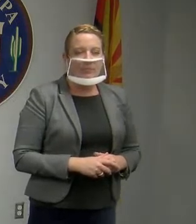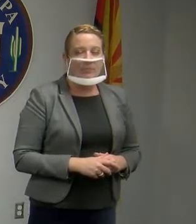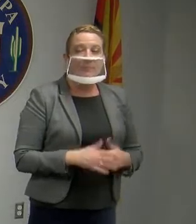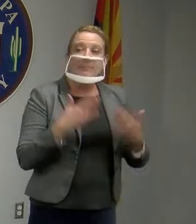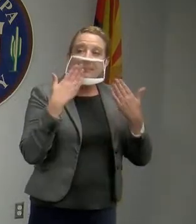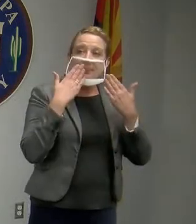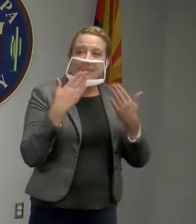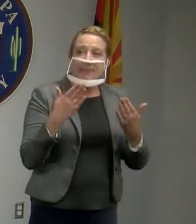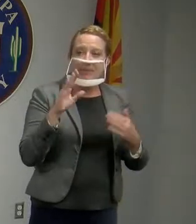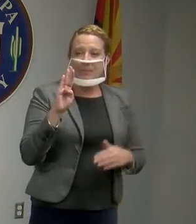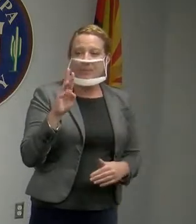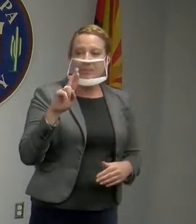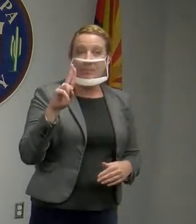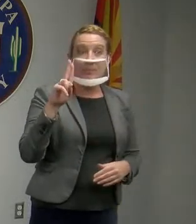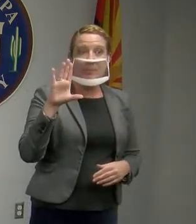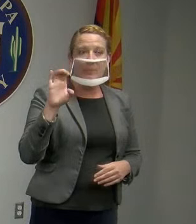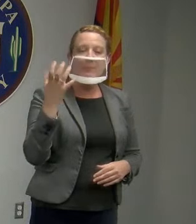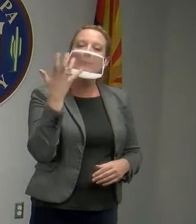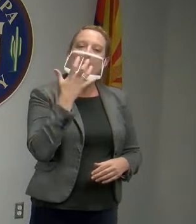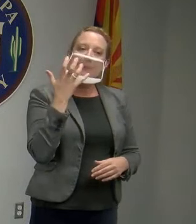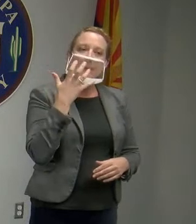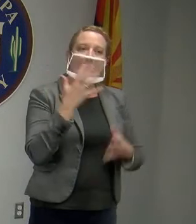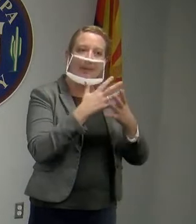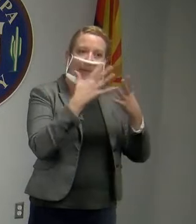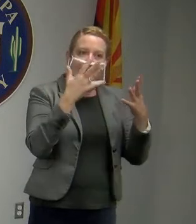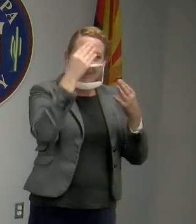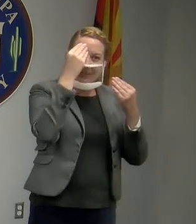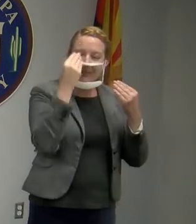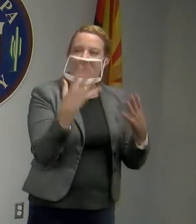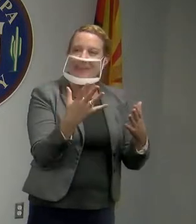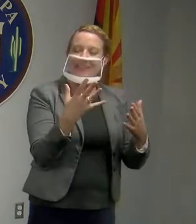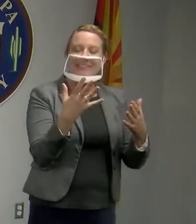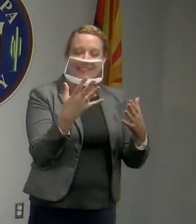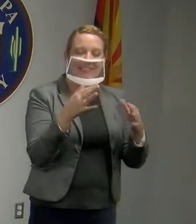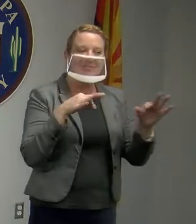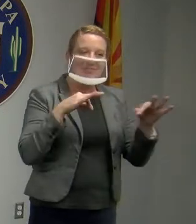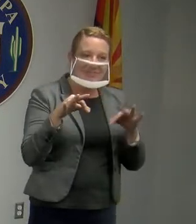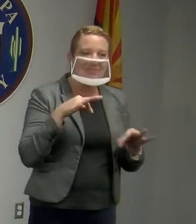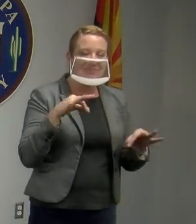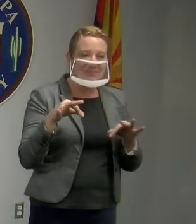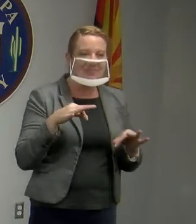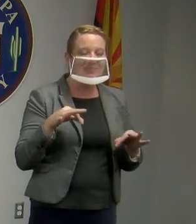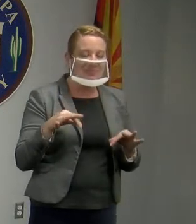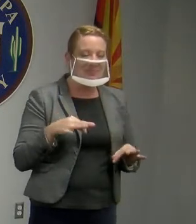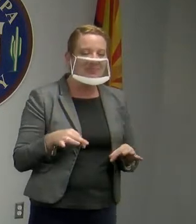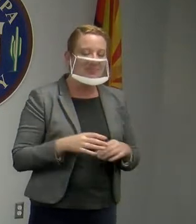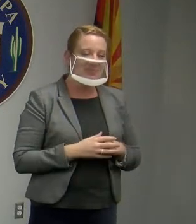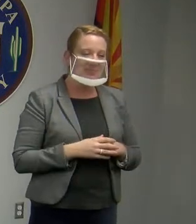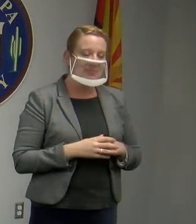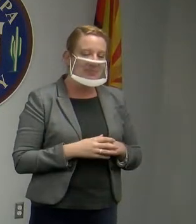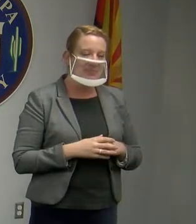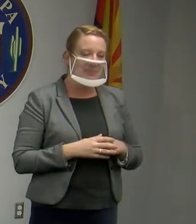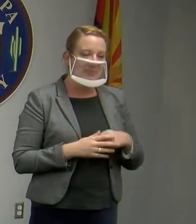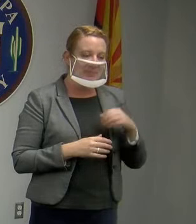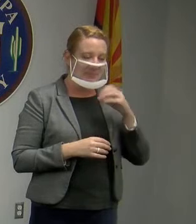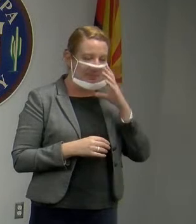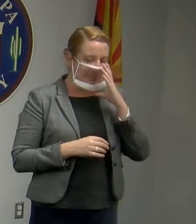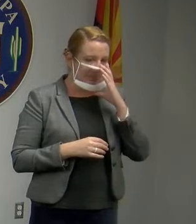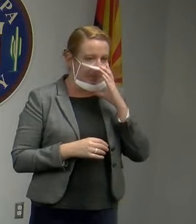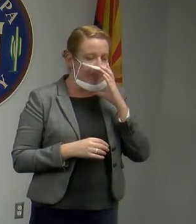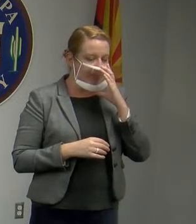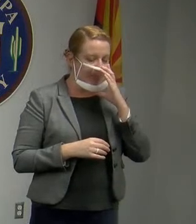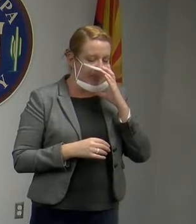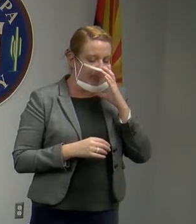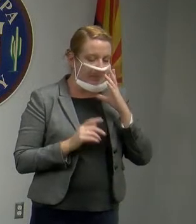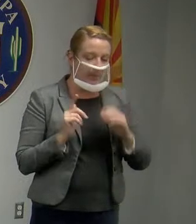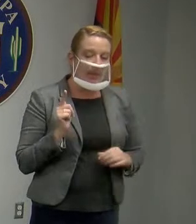Thank you so much, Bruce. A lot to unpack in that statement. There was a lot going on there. So again, we'll have time for questions and answers